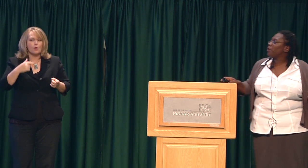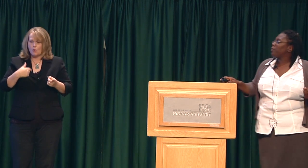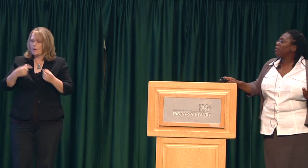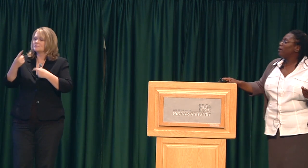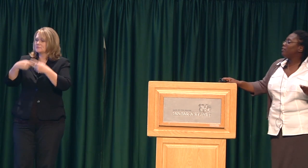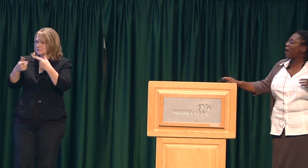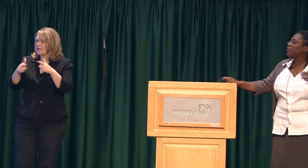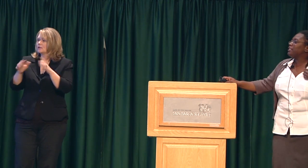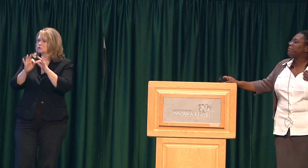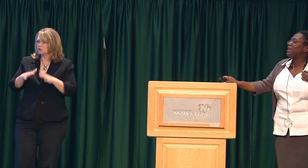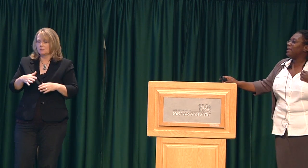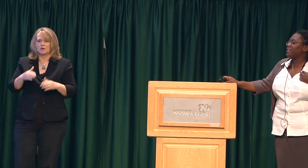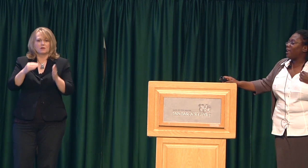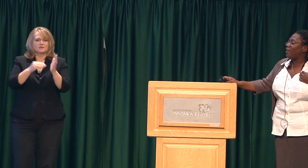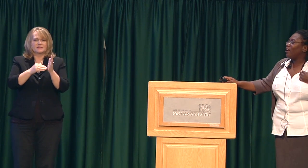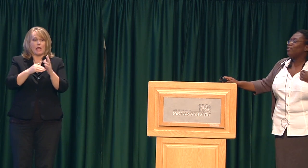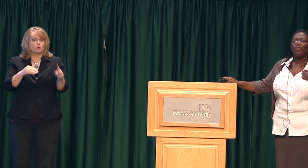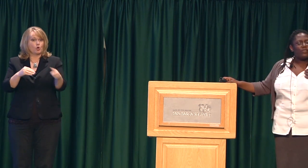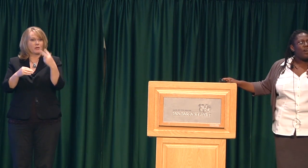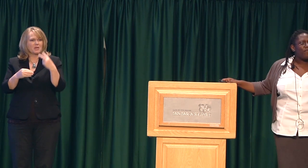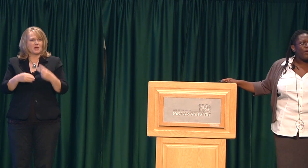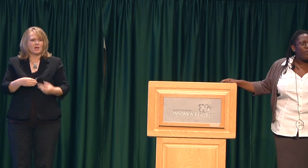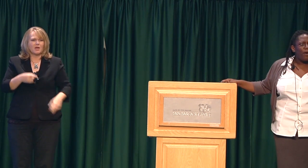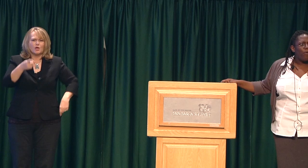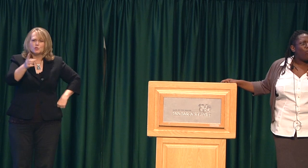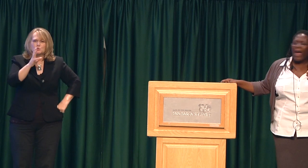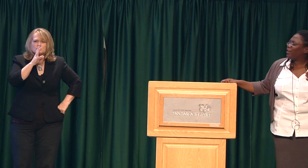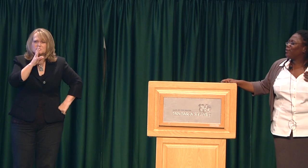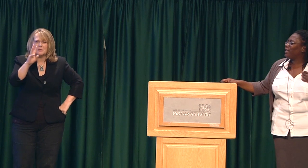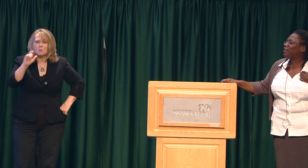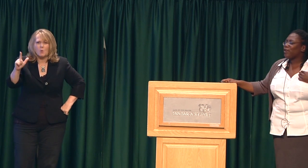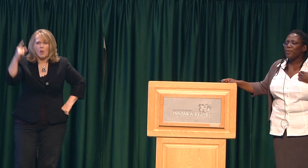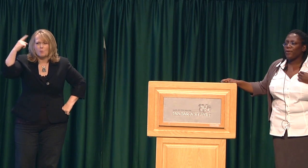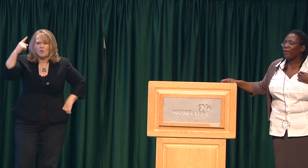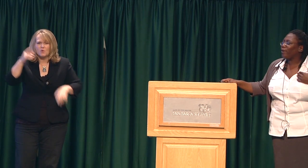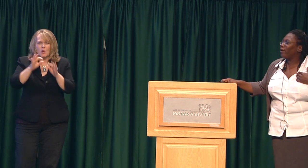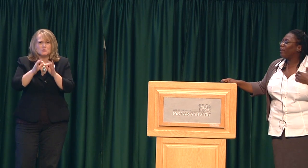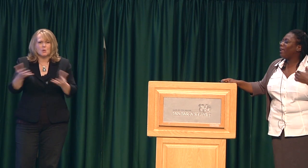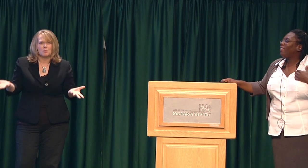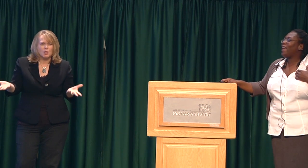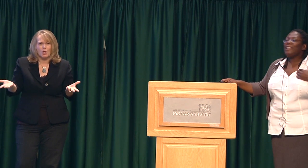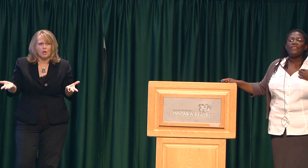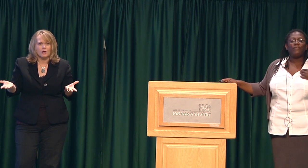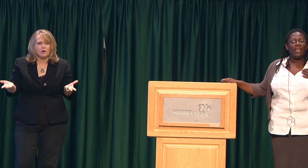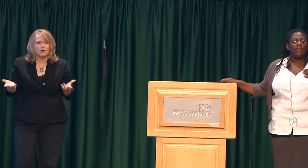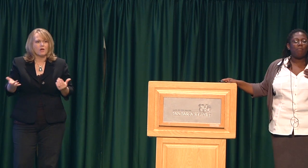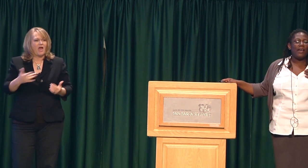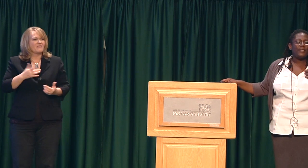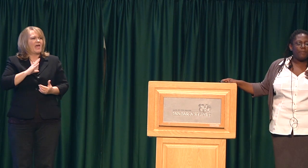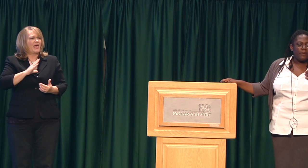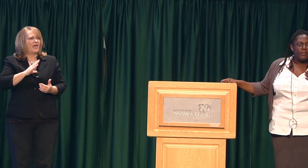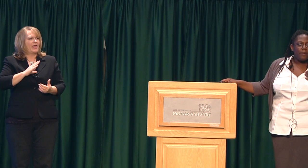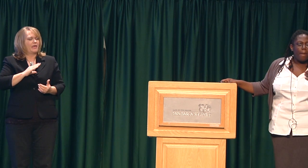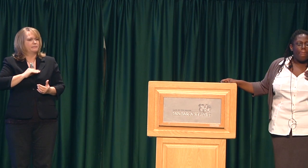language interpreter. The doctor looked at me and said, you can talk very well. Why do you need an interpreter? That deflated